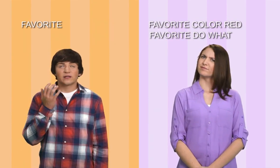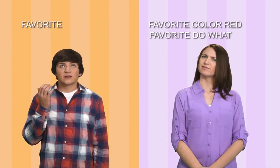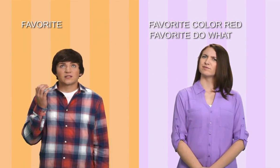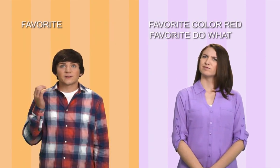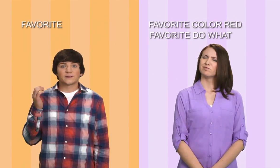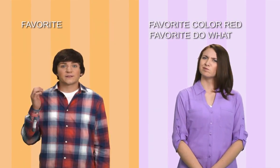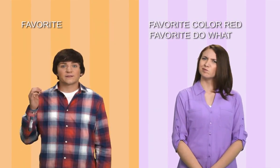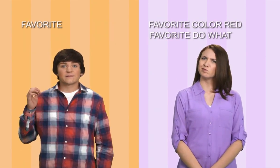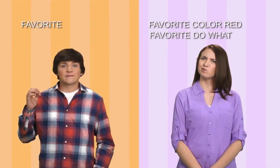Favorite